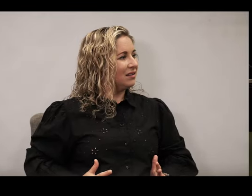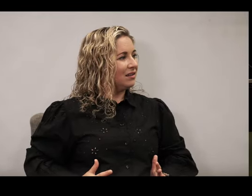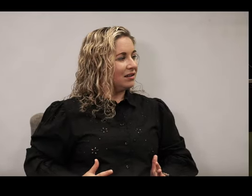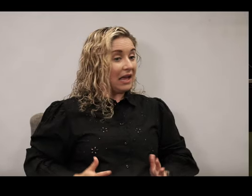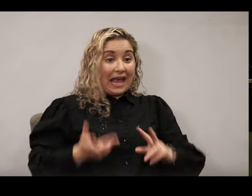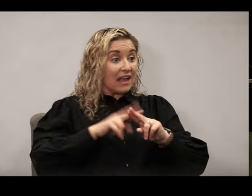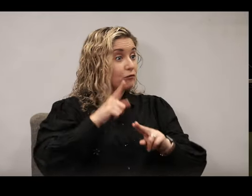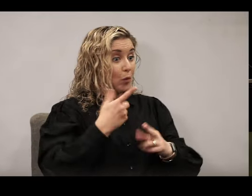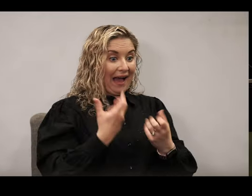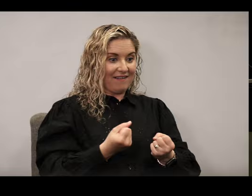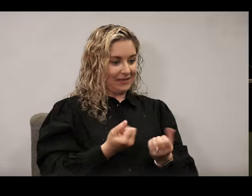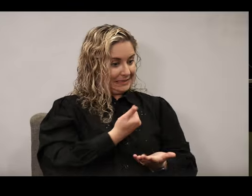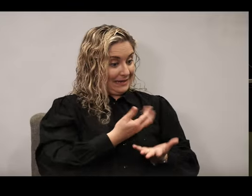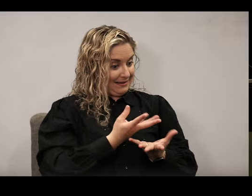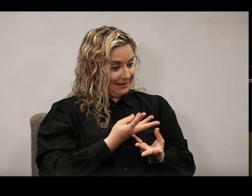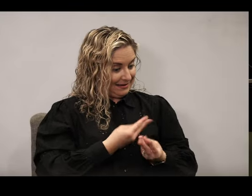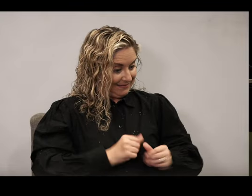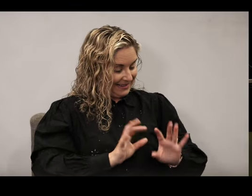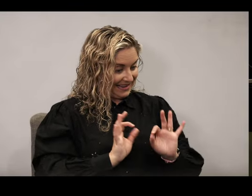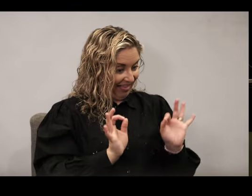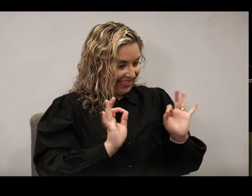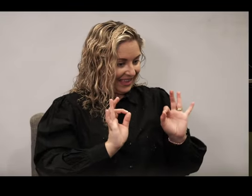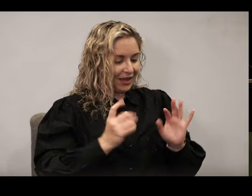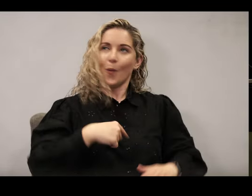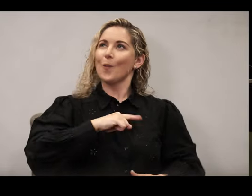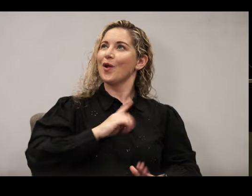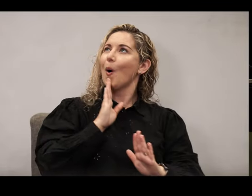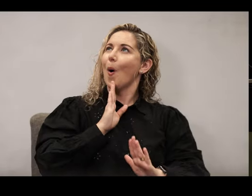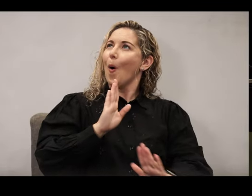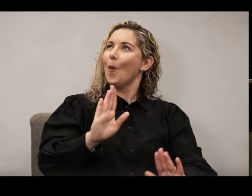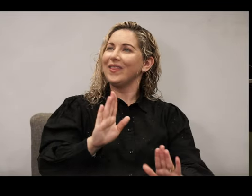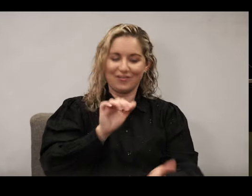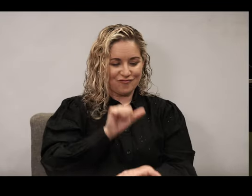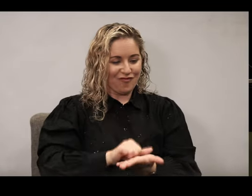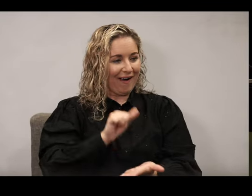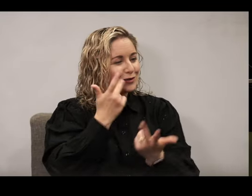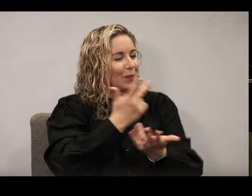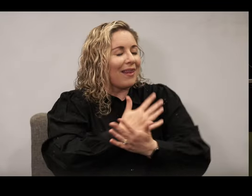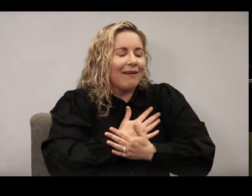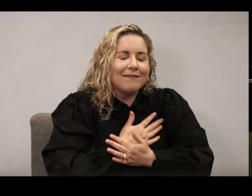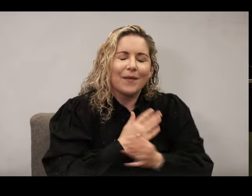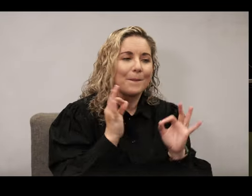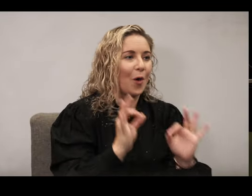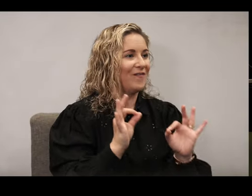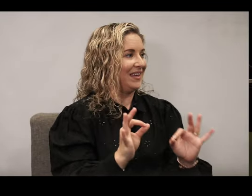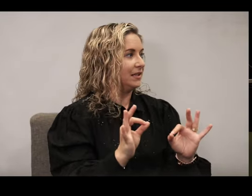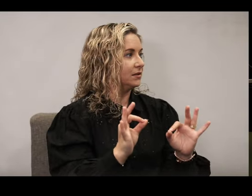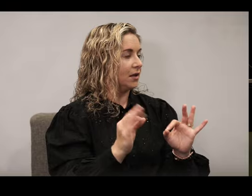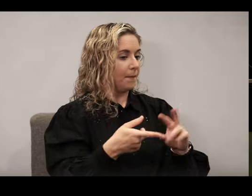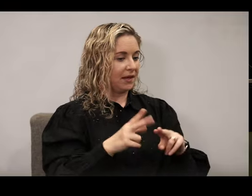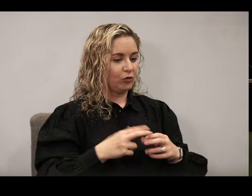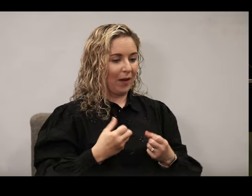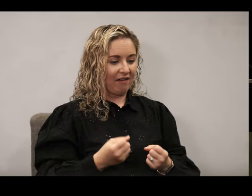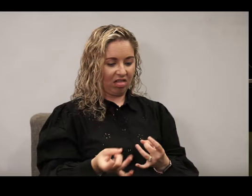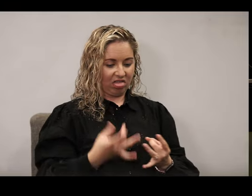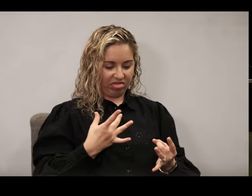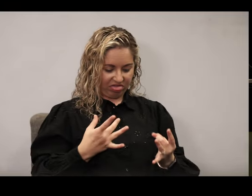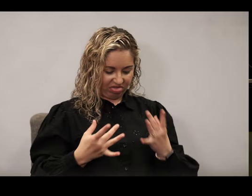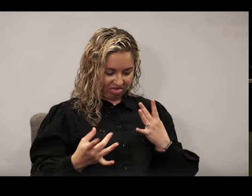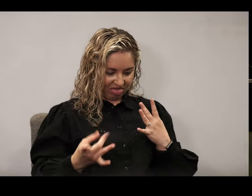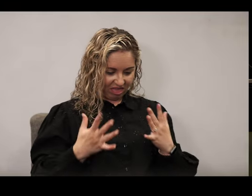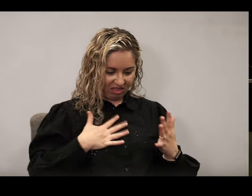image-bearing life, the life of goodness and holiness and righteousness and love. And so our fall into sin dehumanizes